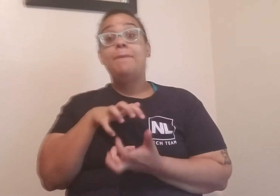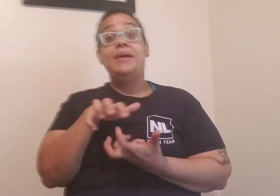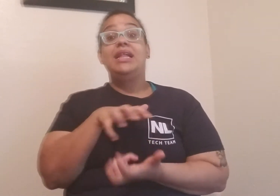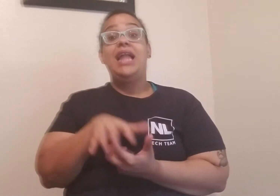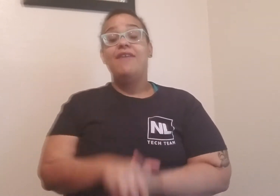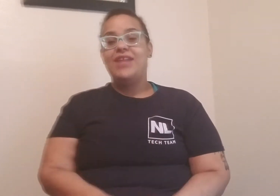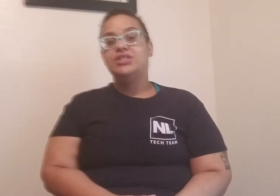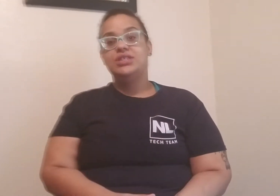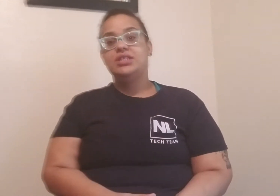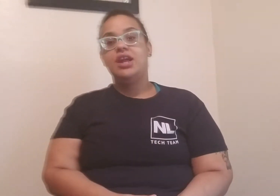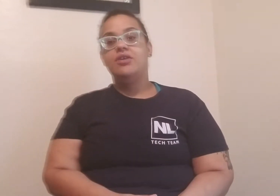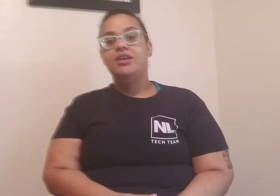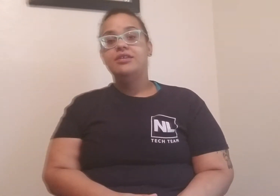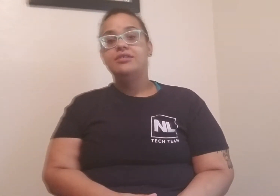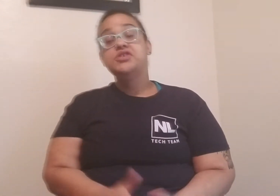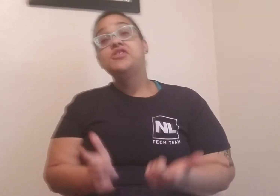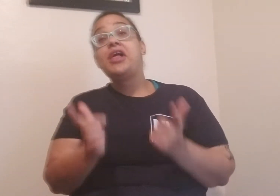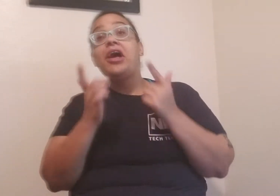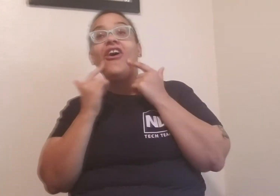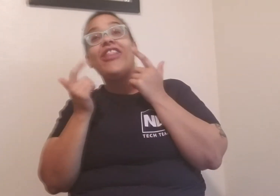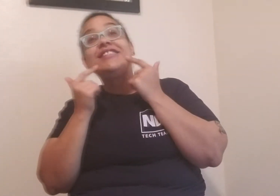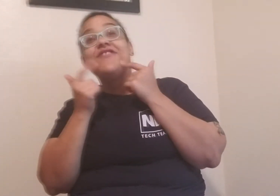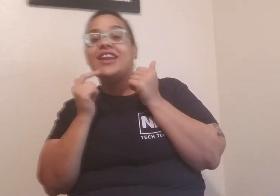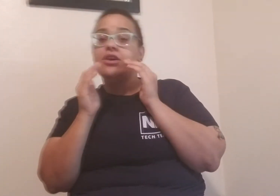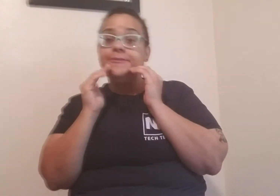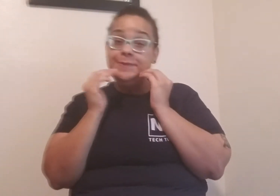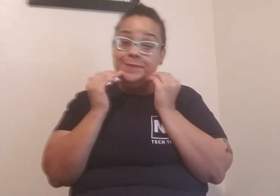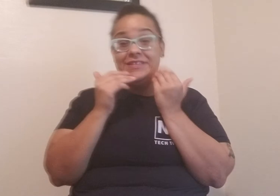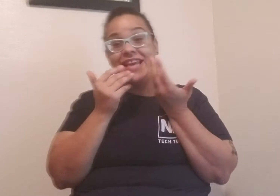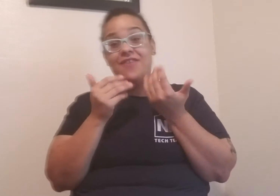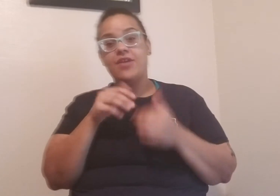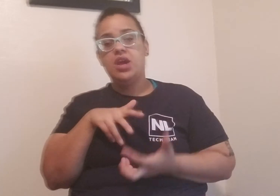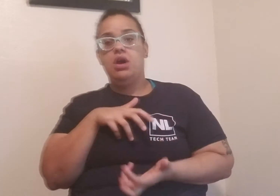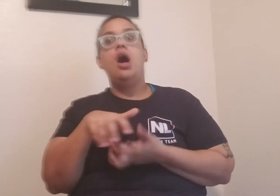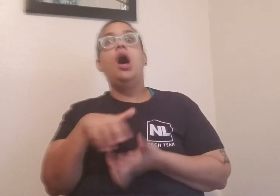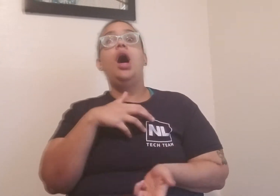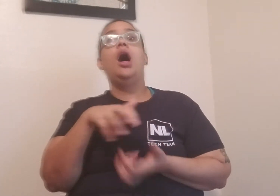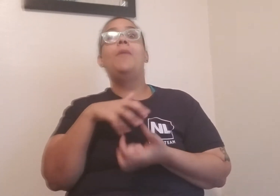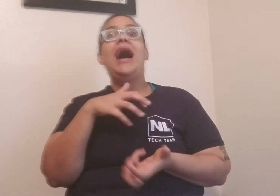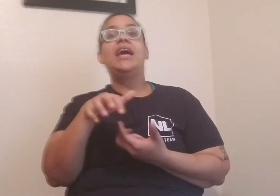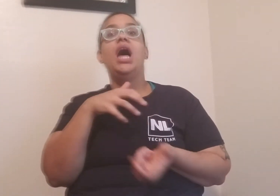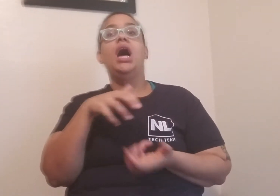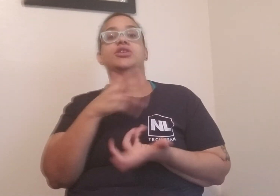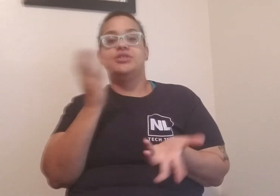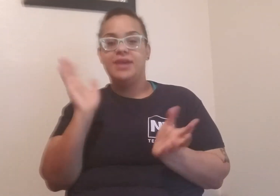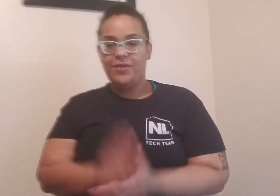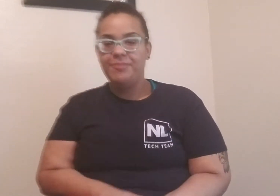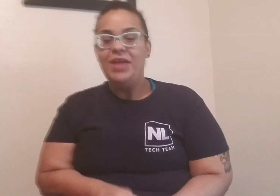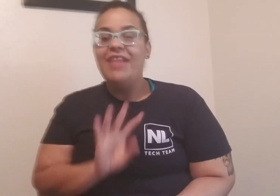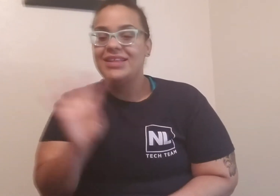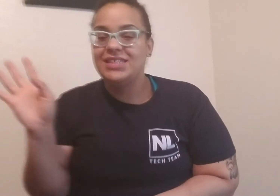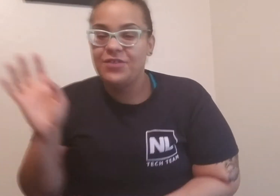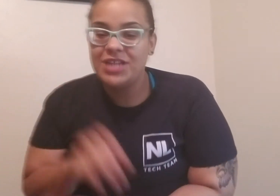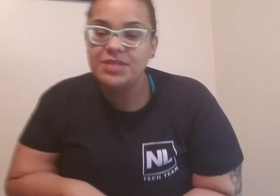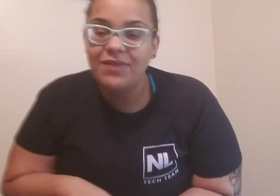belly laugh. That's just, so you're like, oh, that's funny, or it's kind of funny, or oh my gosh. Anyway, that's the different types of